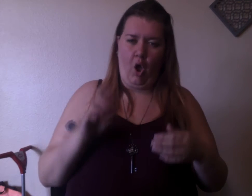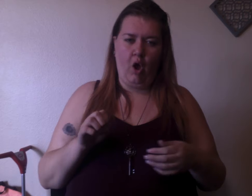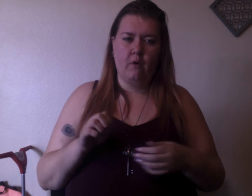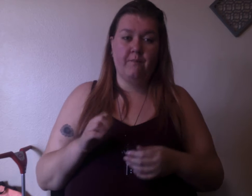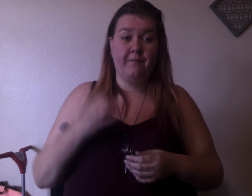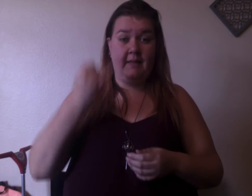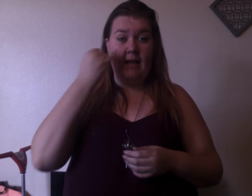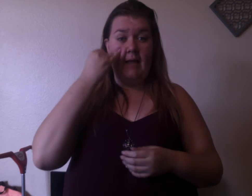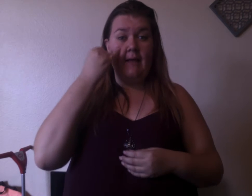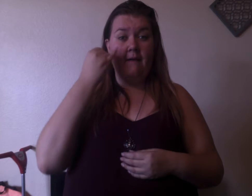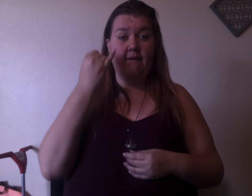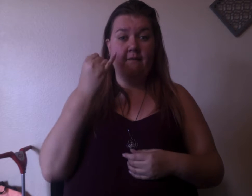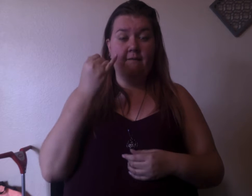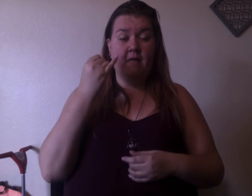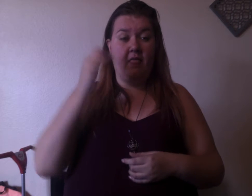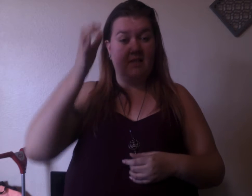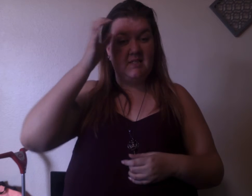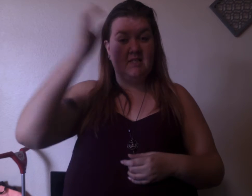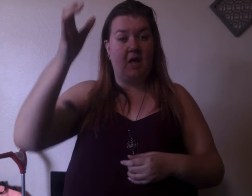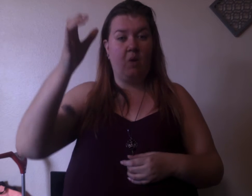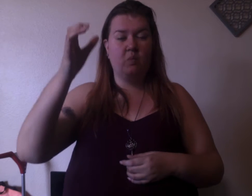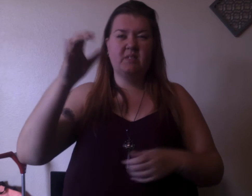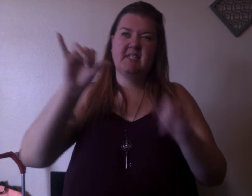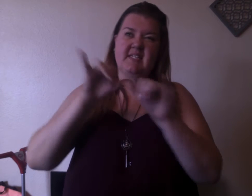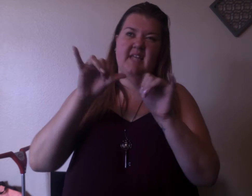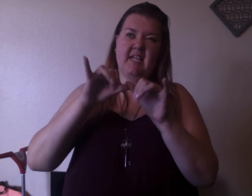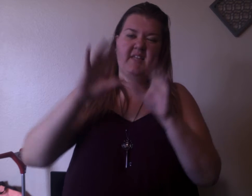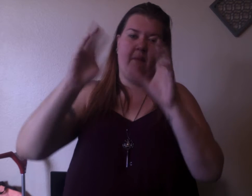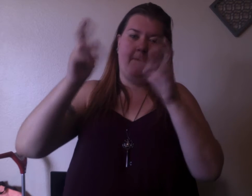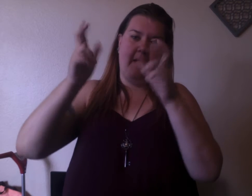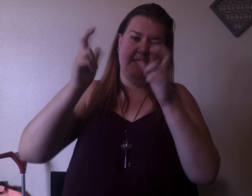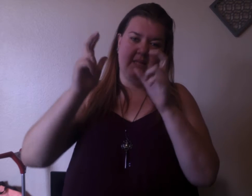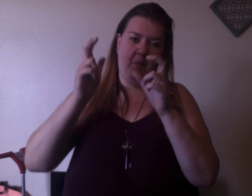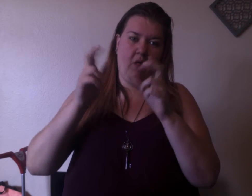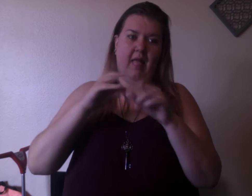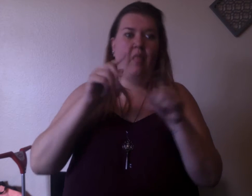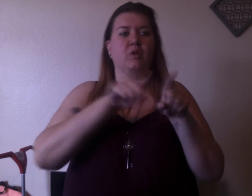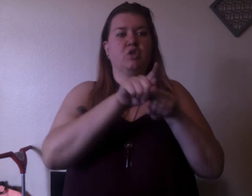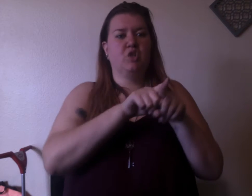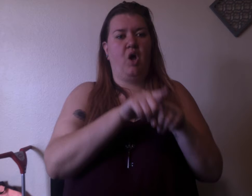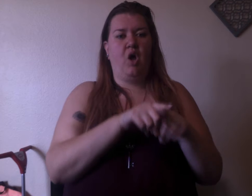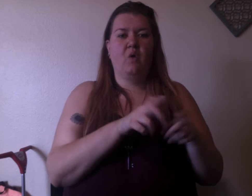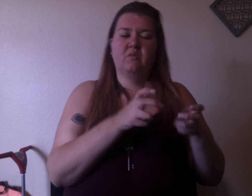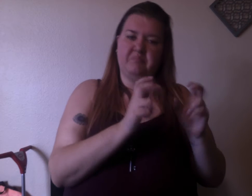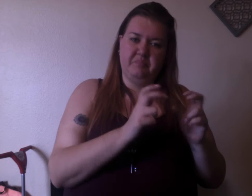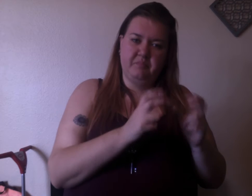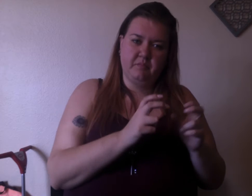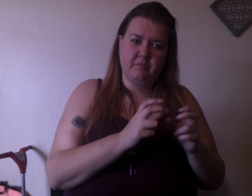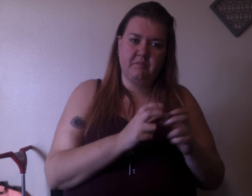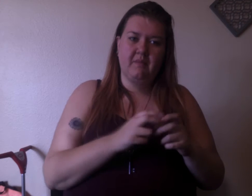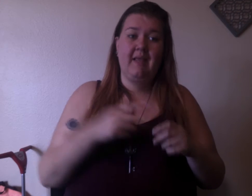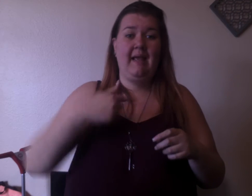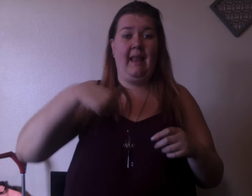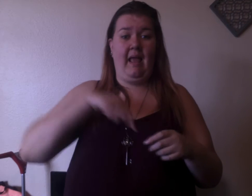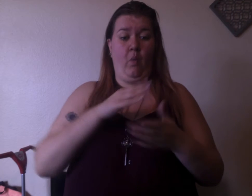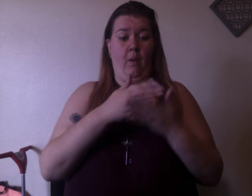if the sun was roughly the size of a basketball, if the average star was about the size of a basketball, and our part of the galaxy in a